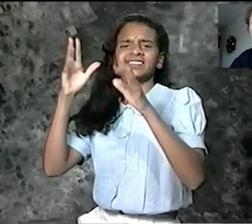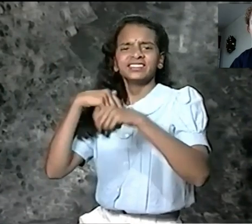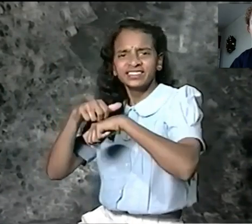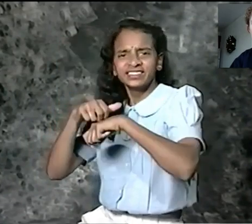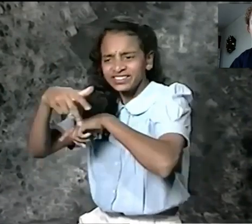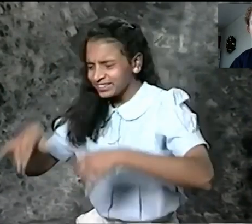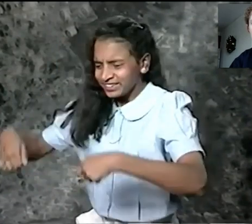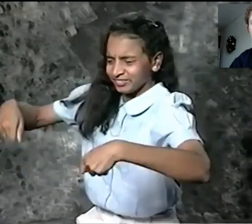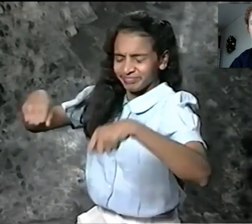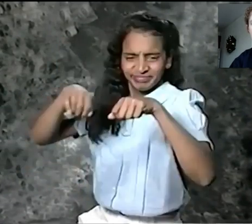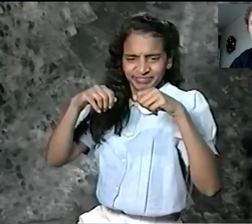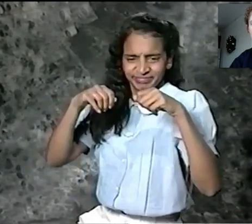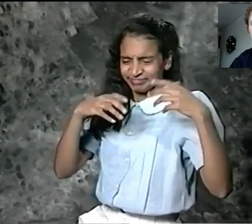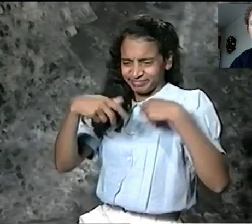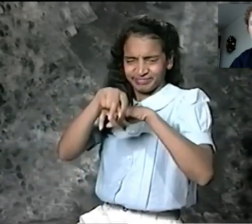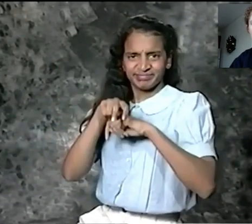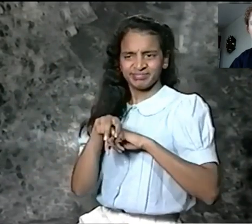"Oh, honey, sorry, I'm trying to get through with the cart."